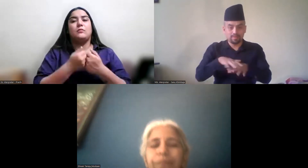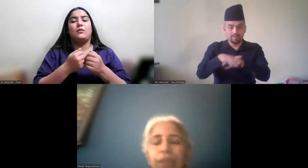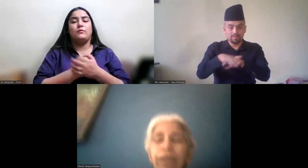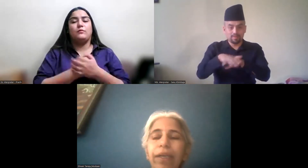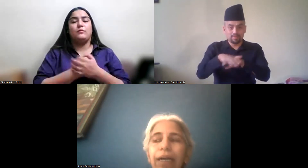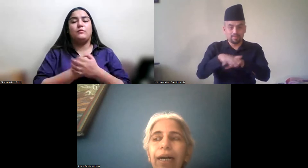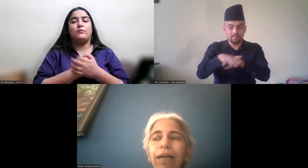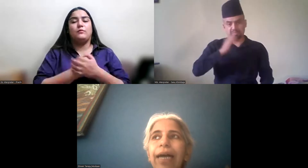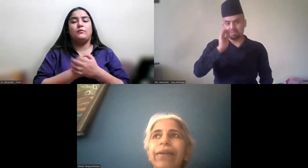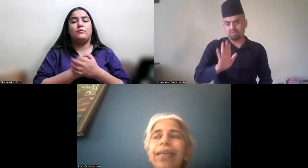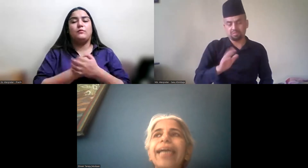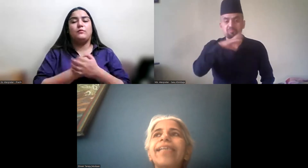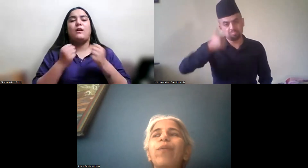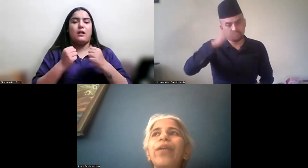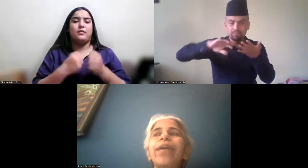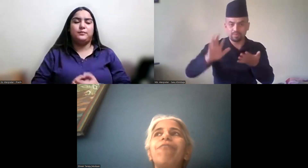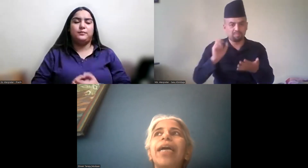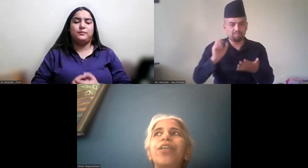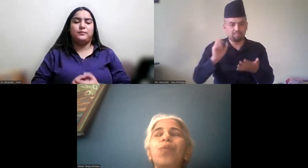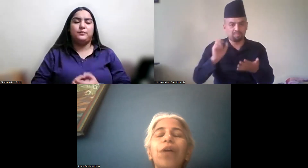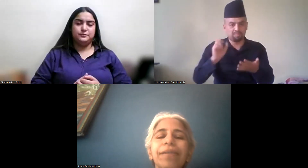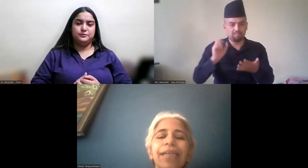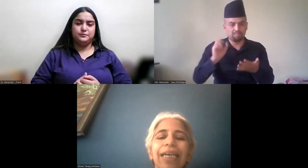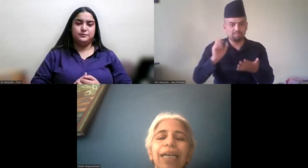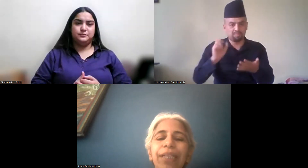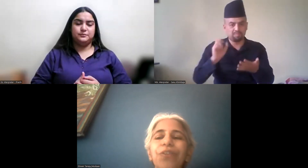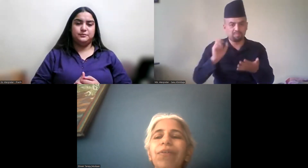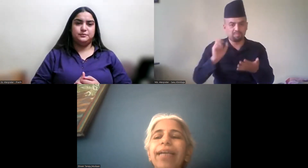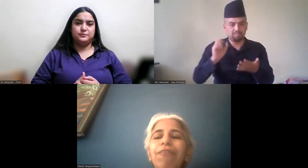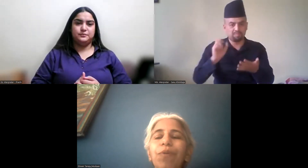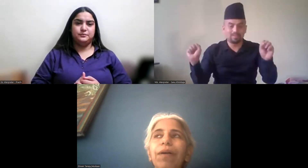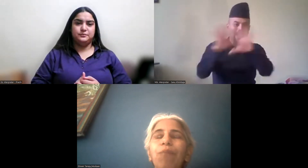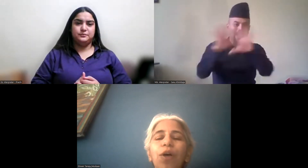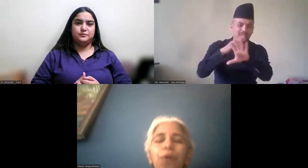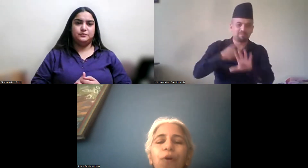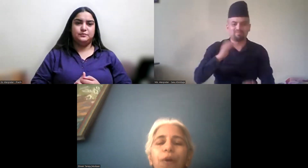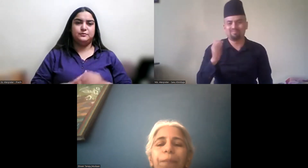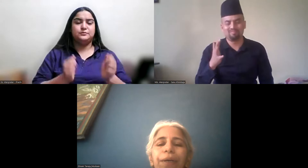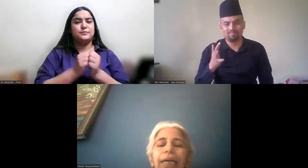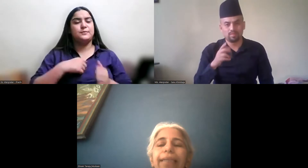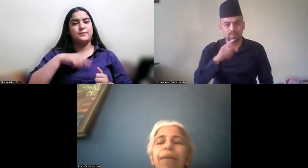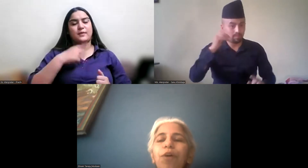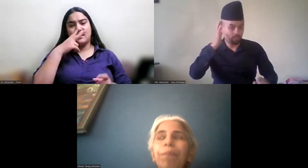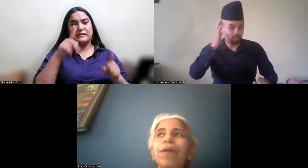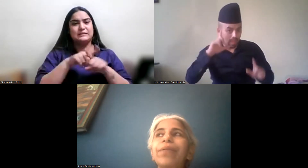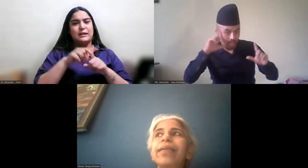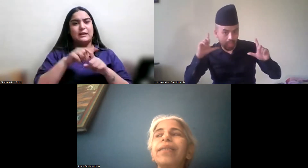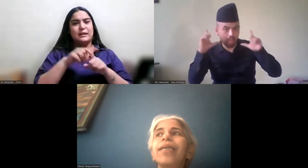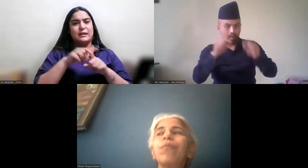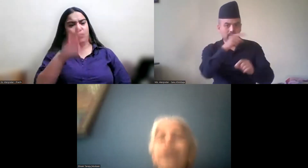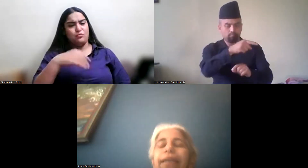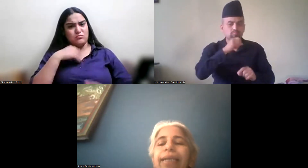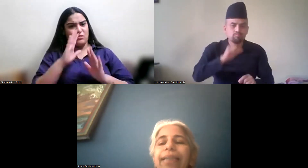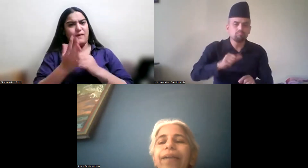we realize that we don't have magic wands, but the children have more hope. They are more permanent in